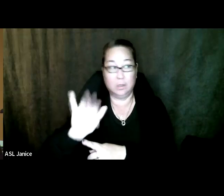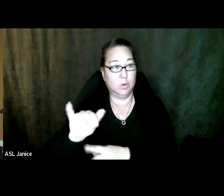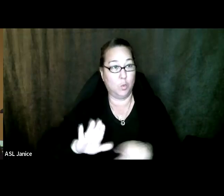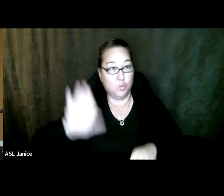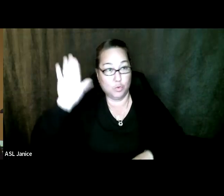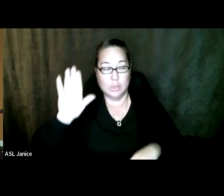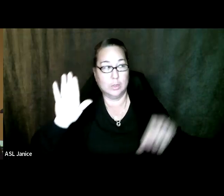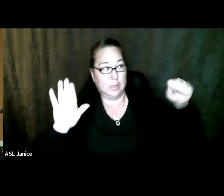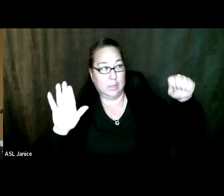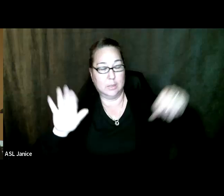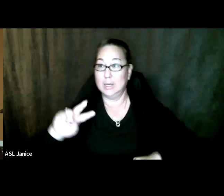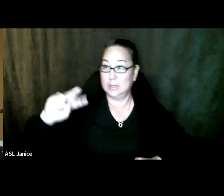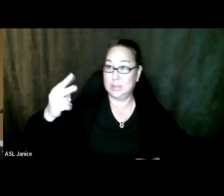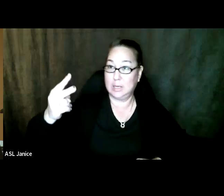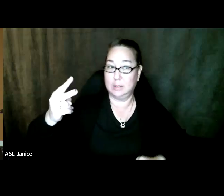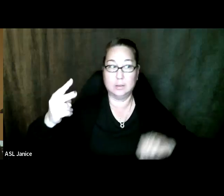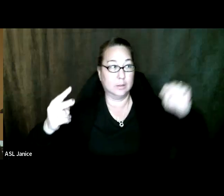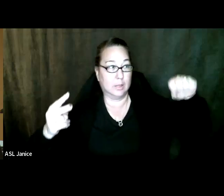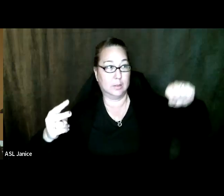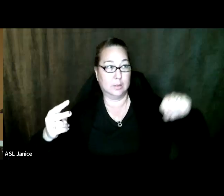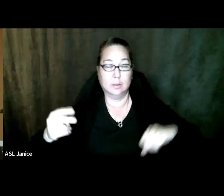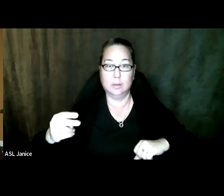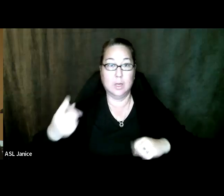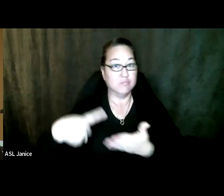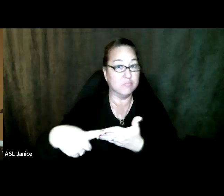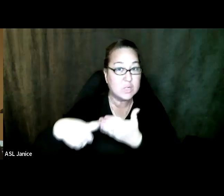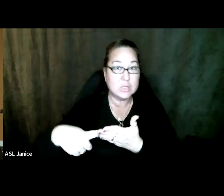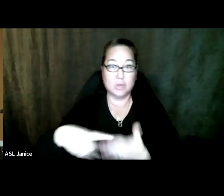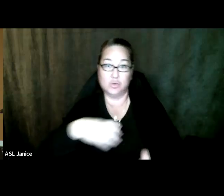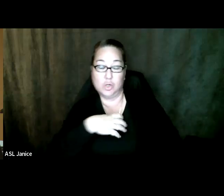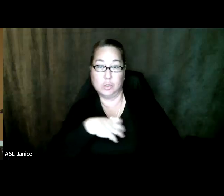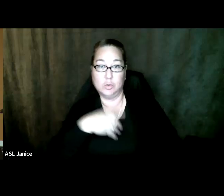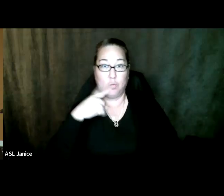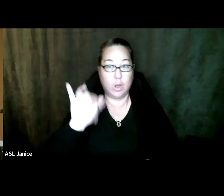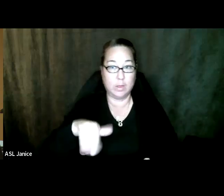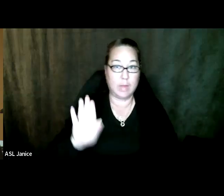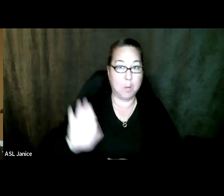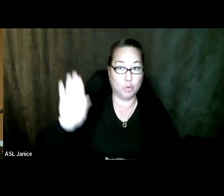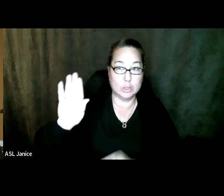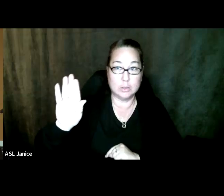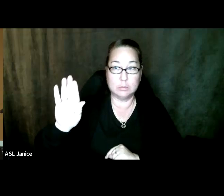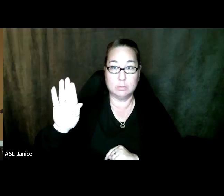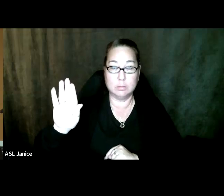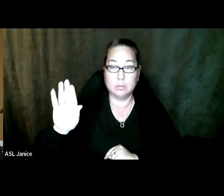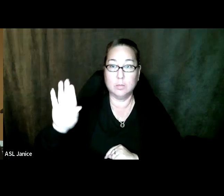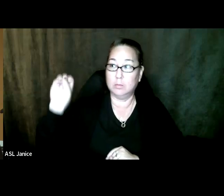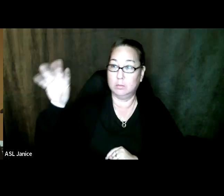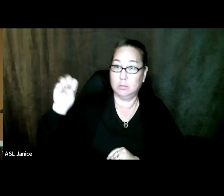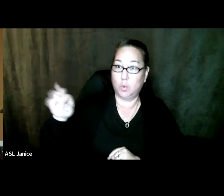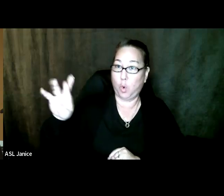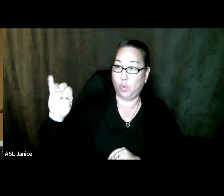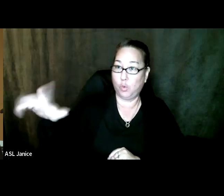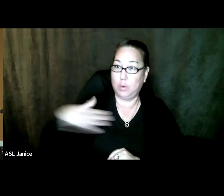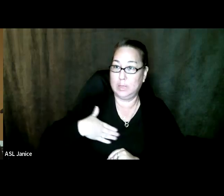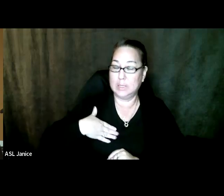So moved. Thank you. Is there a second? Second. Thank you. Is there any discussion or objection to the motion? Ms. Parvex, will you please call the roll?